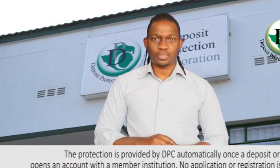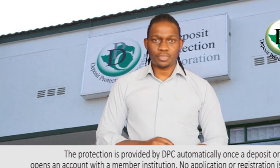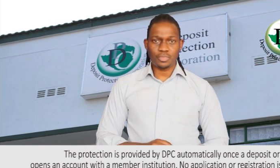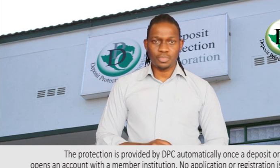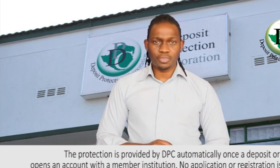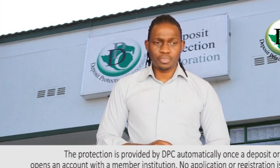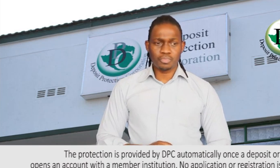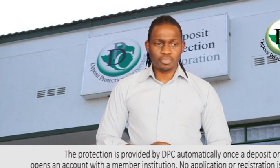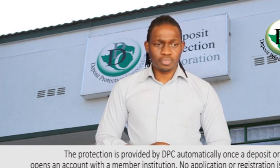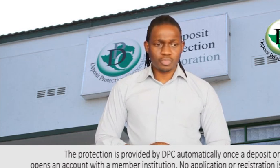required.